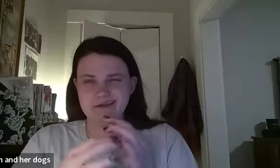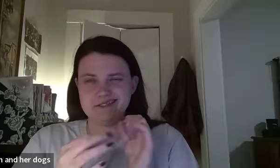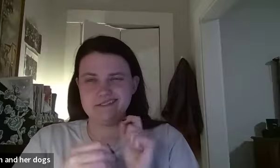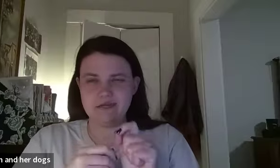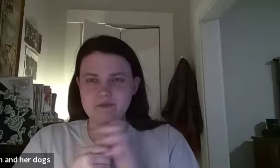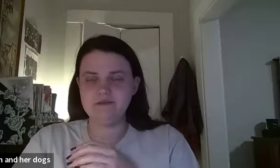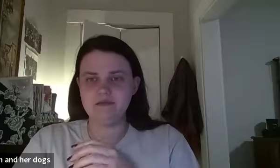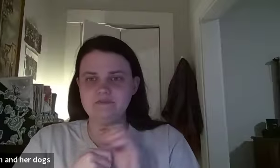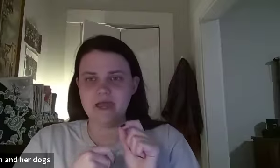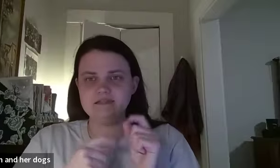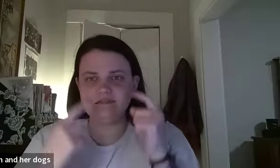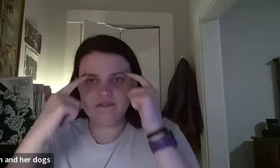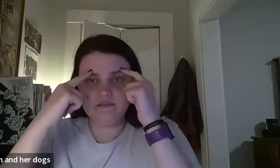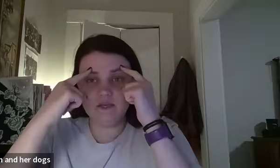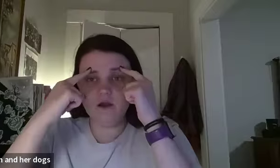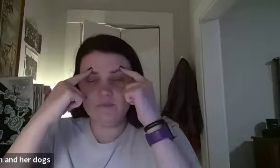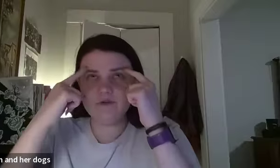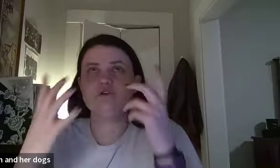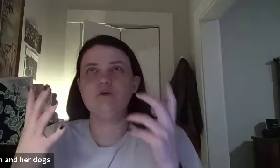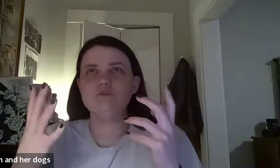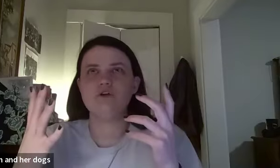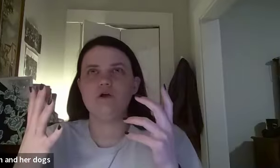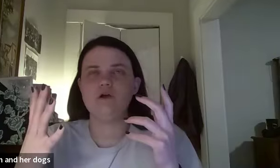a statement. Like, that's, like, our eyebrows are almost our